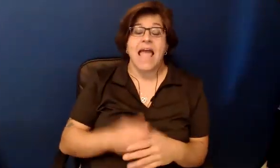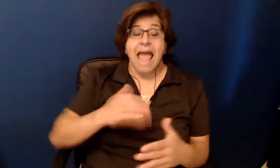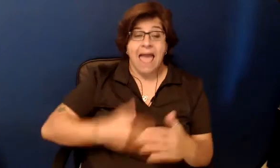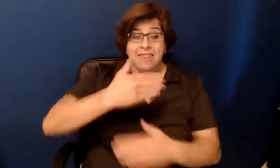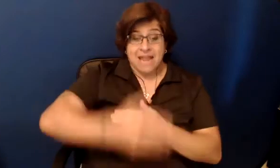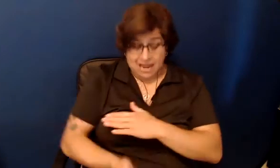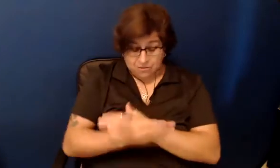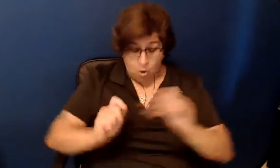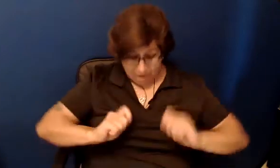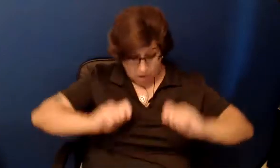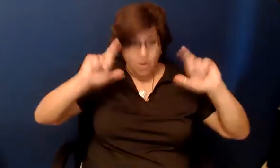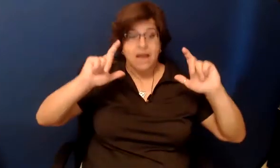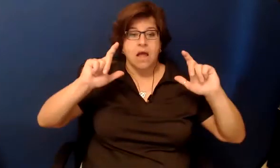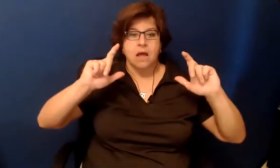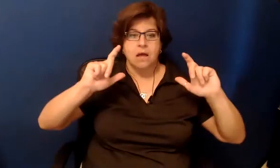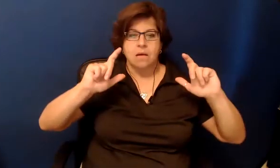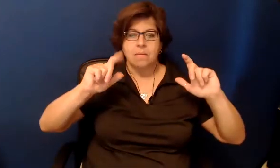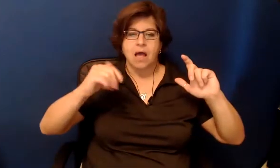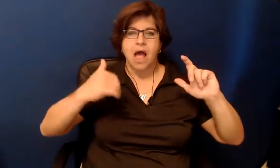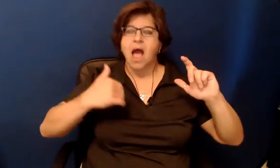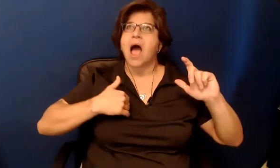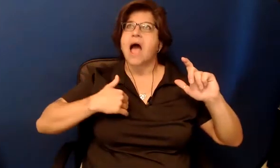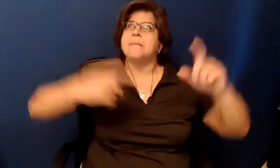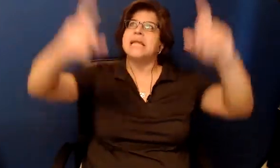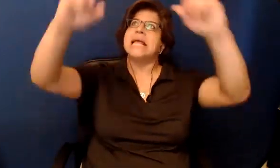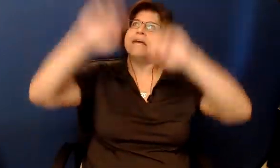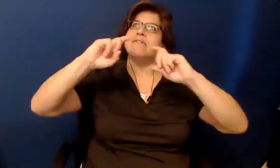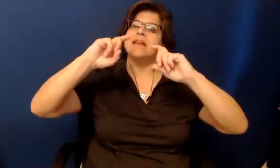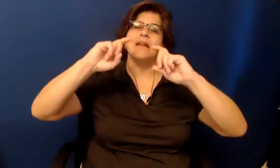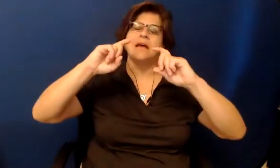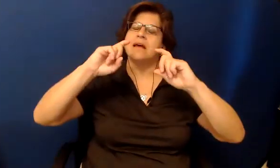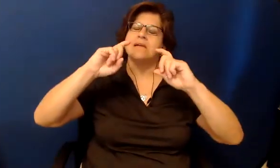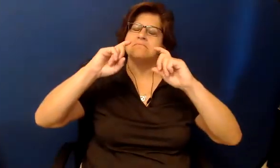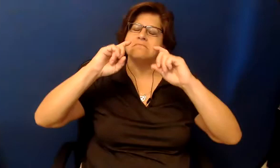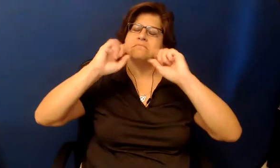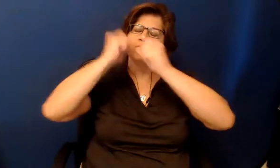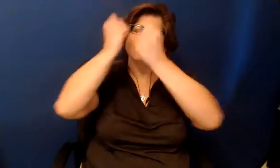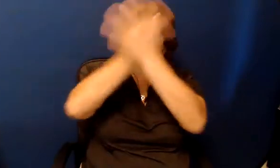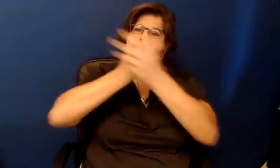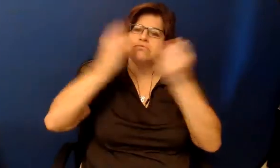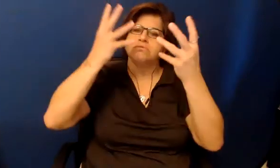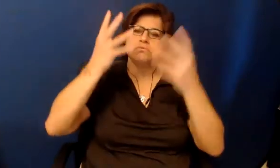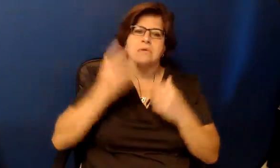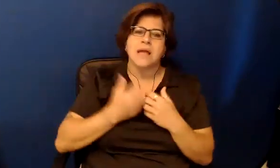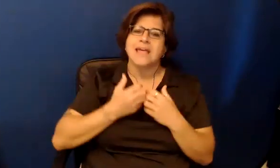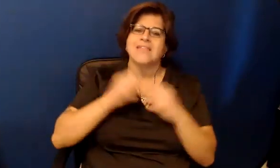anyway, and when I wake up in the morning, I've been given a tremendous gift. And that gift is that